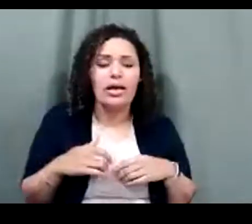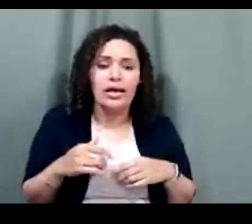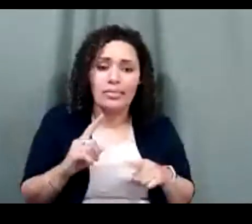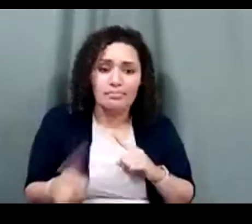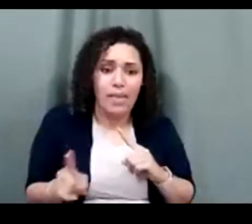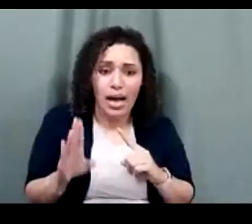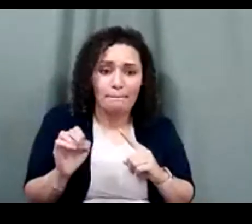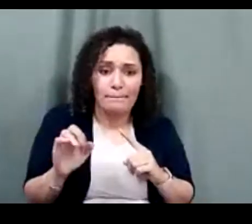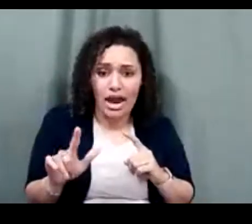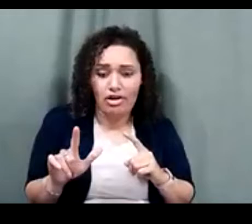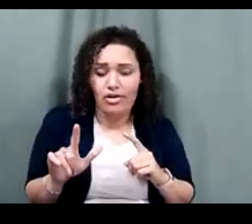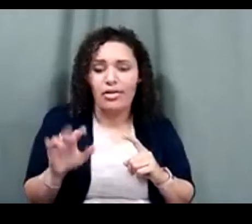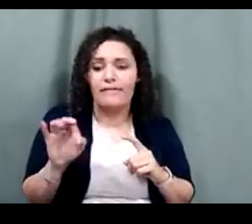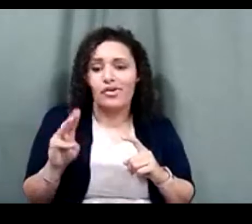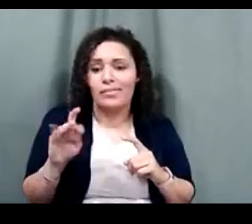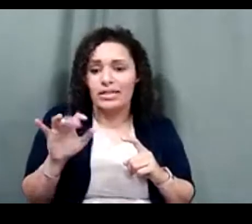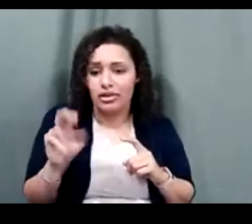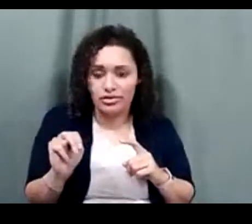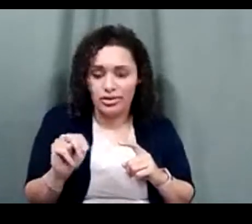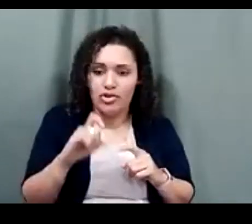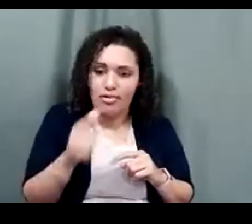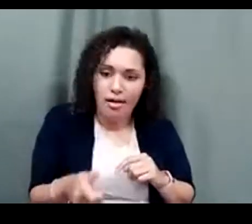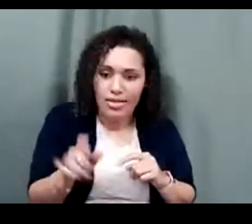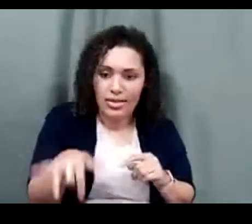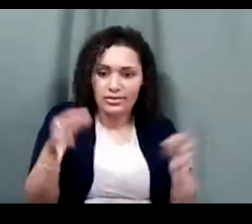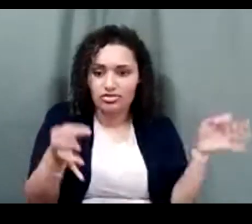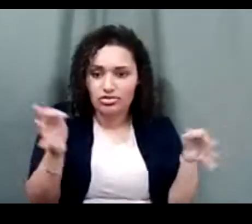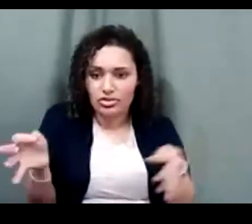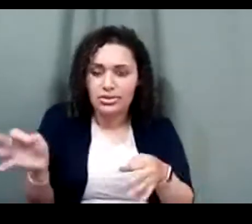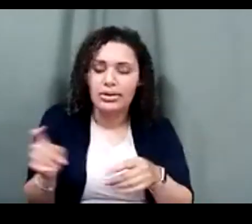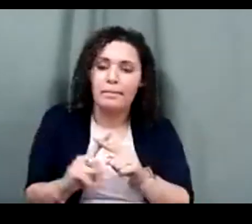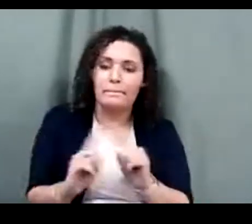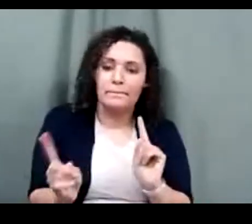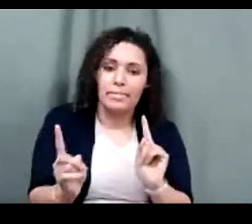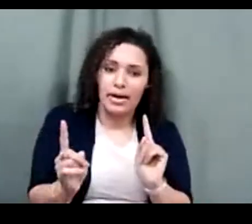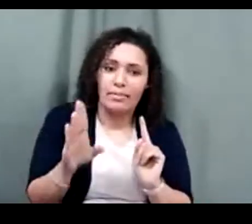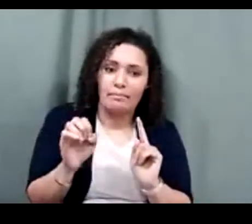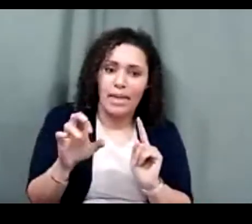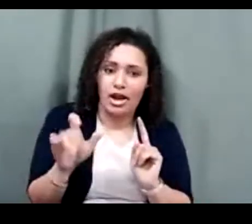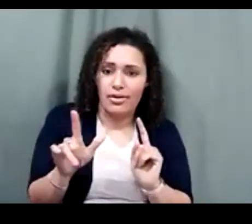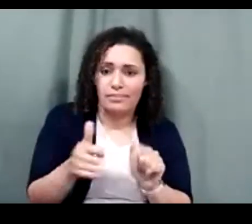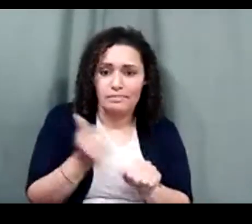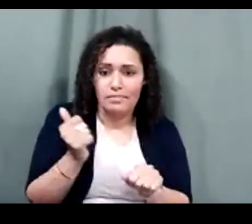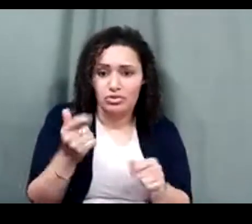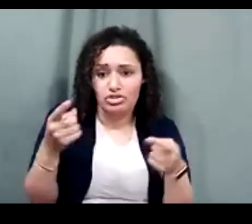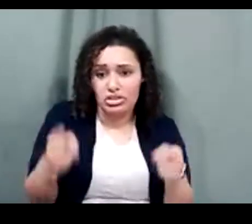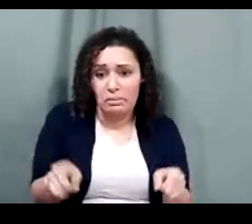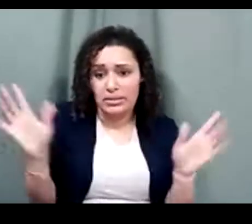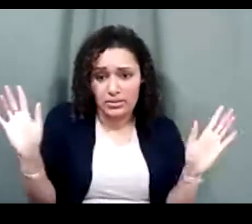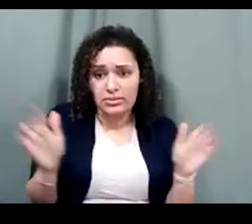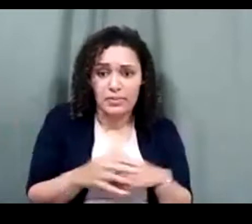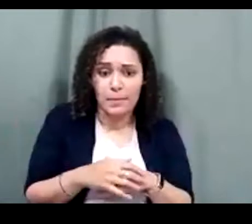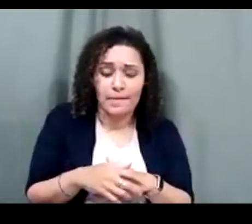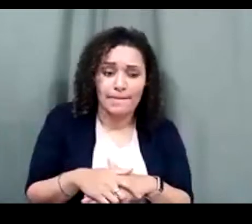barrel fermentation or not. There's some other certainly decisions that we make there, but even in barrel, most of it just kind of happens. So